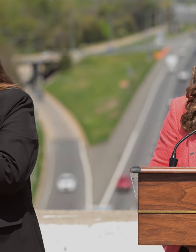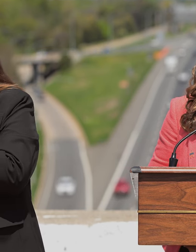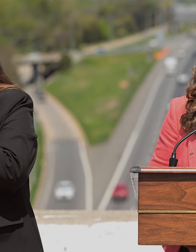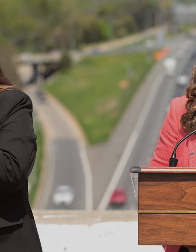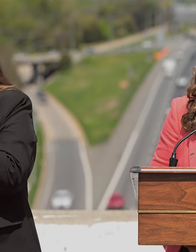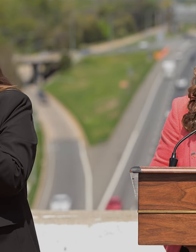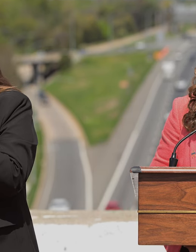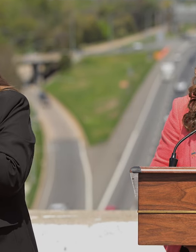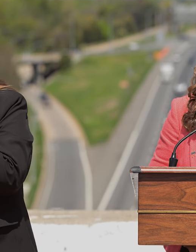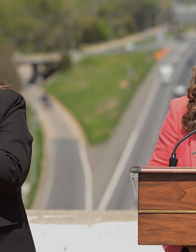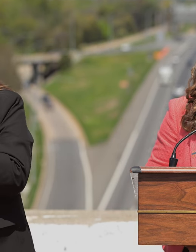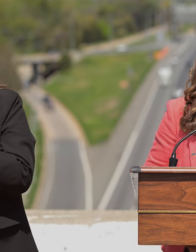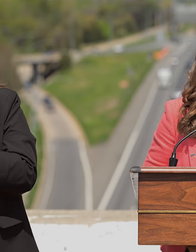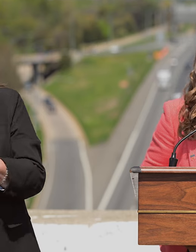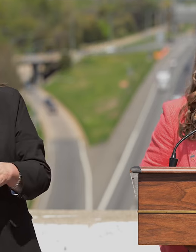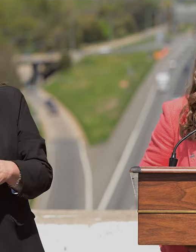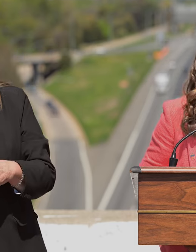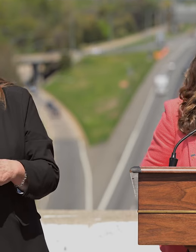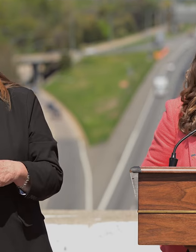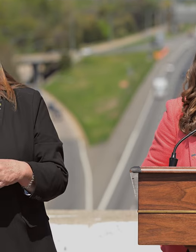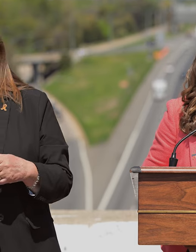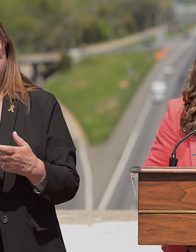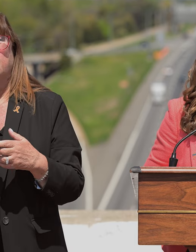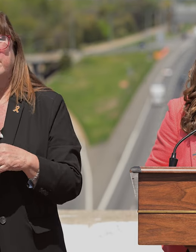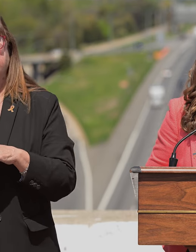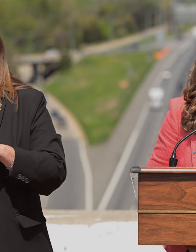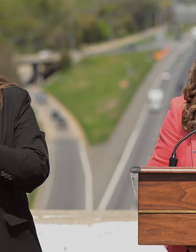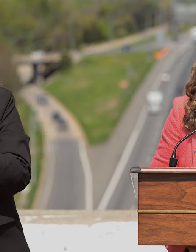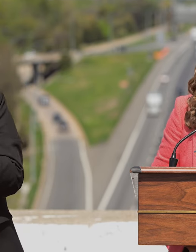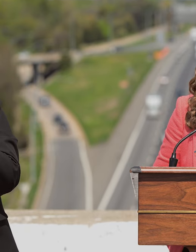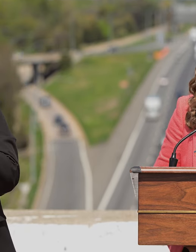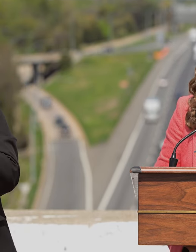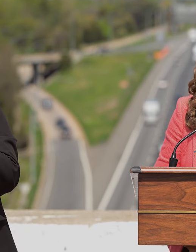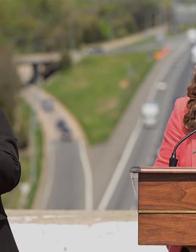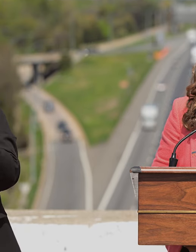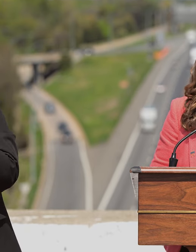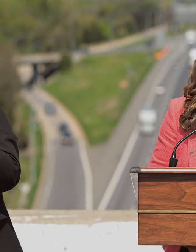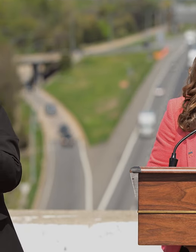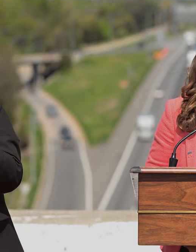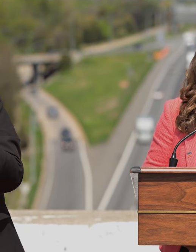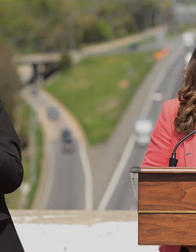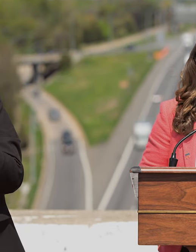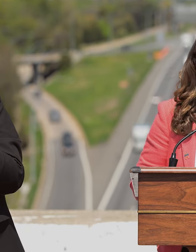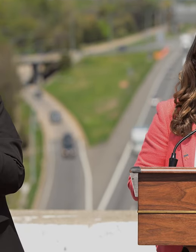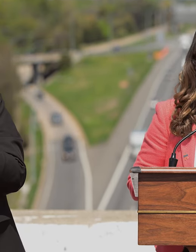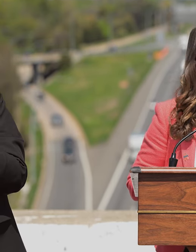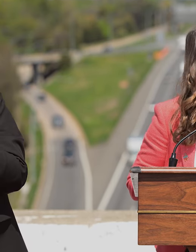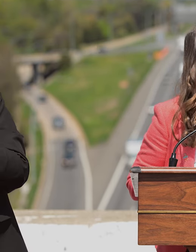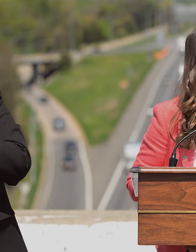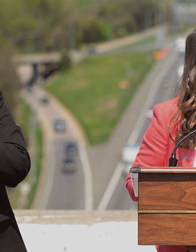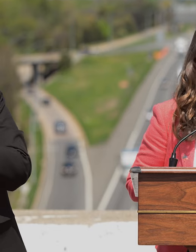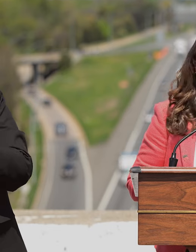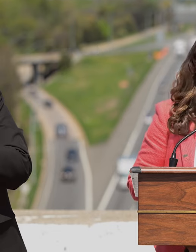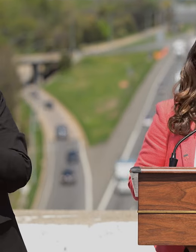see in Maryland to increase automated speed enforcement fines. Something we're excited to launch today is a new high-profile